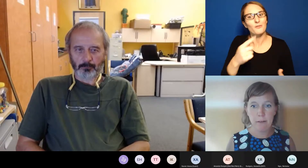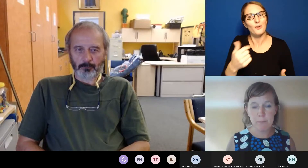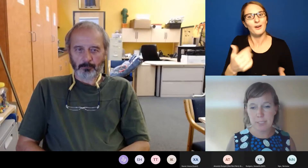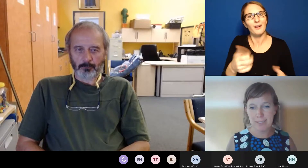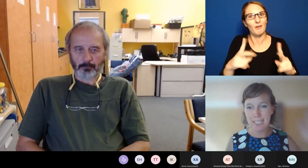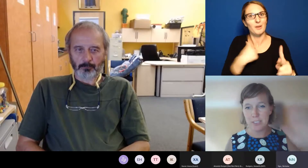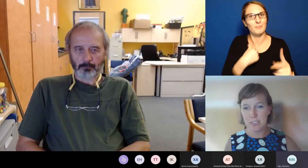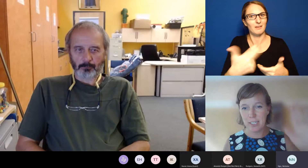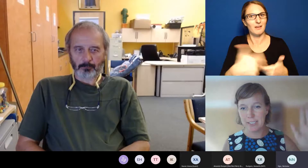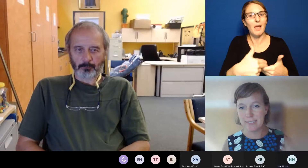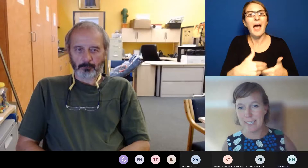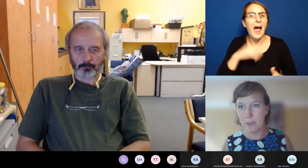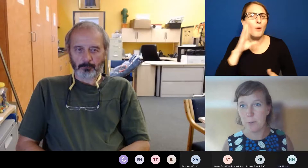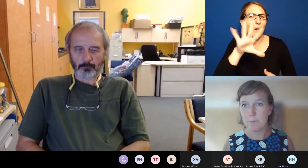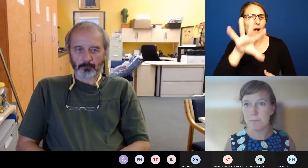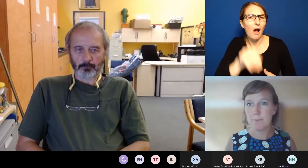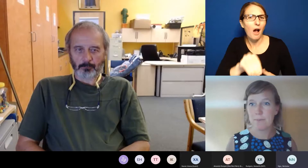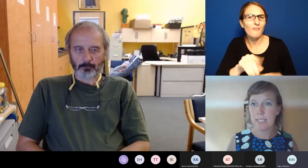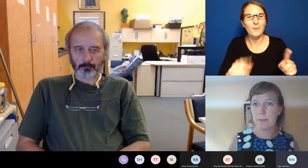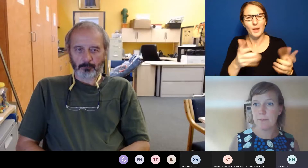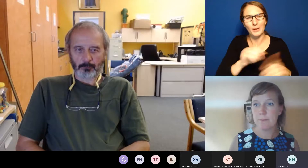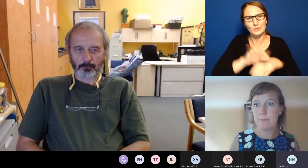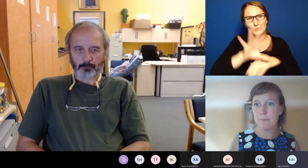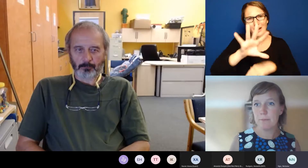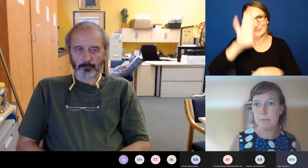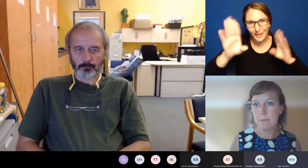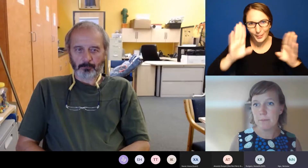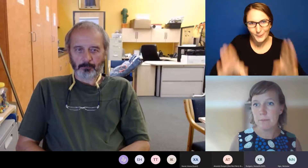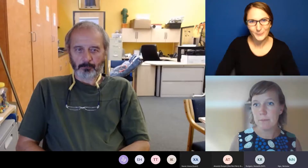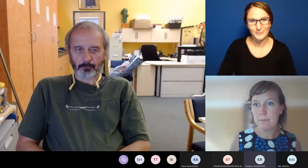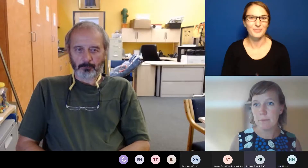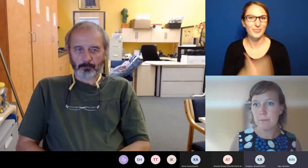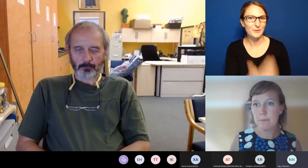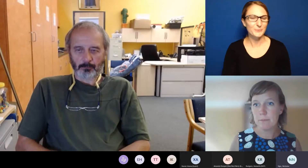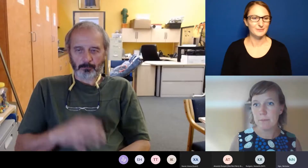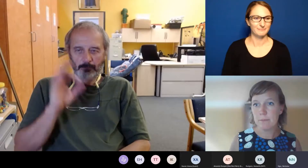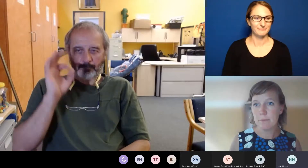my camera off, but just thought I'd turn it on to say hello. Thank you. Thank you.